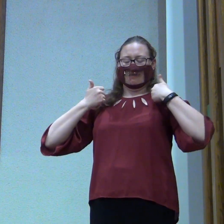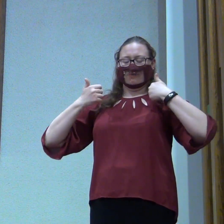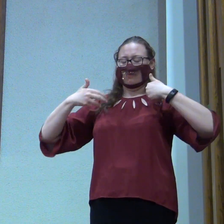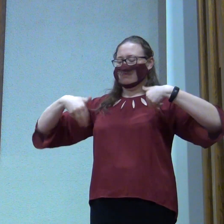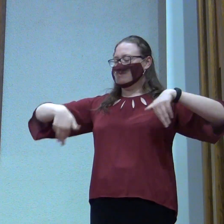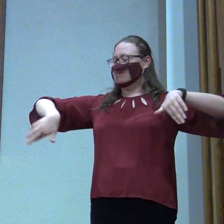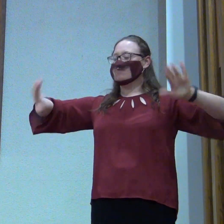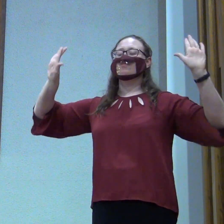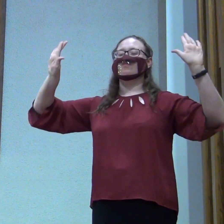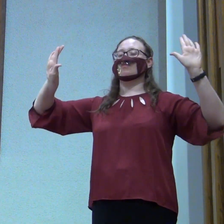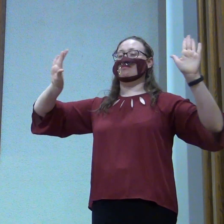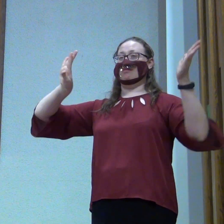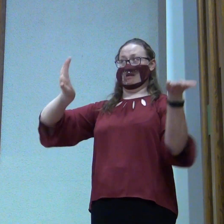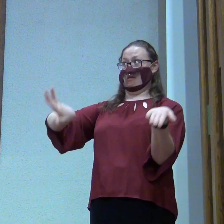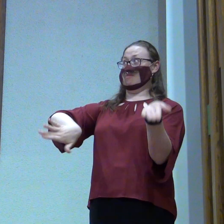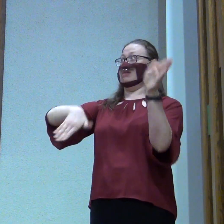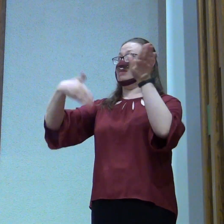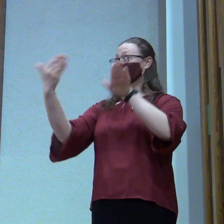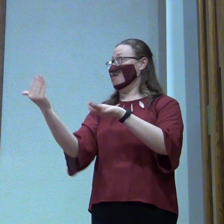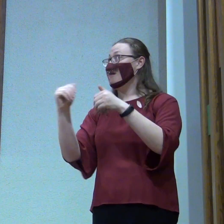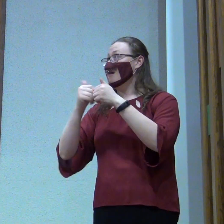on the cross.